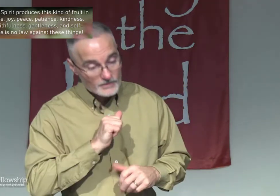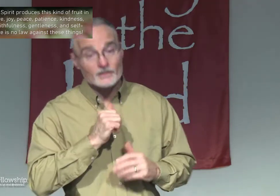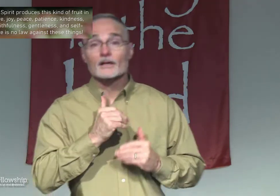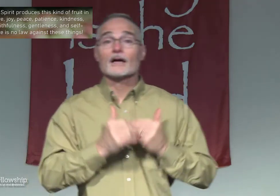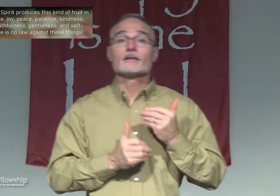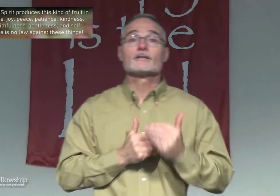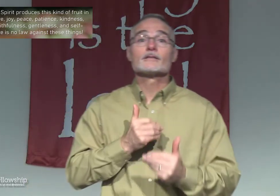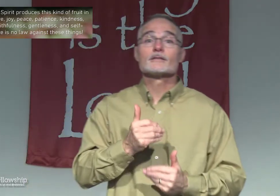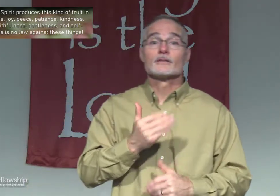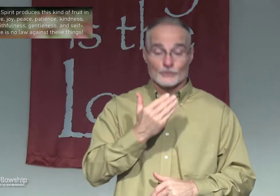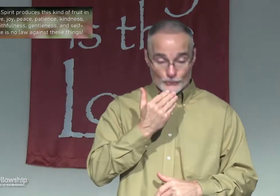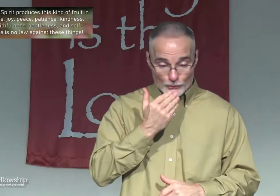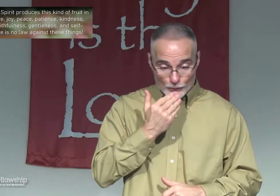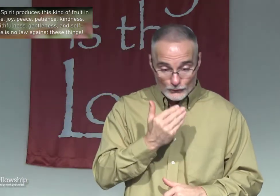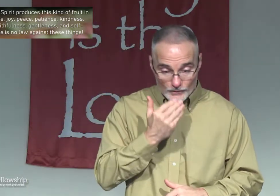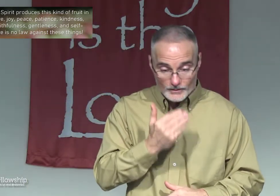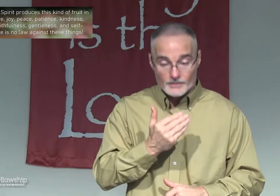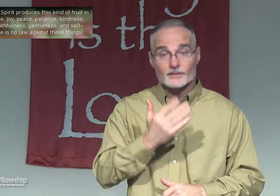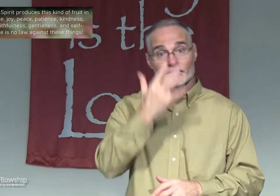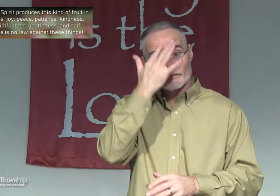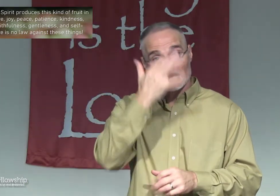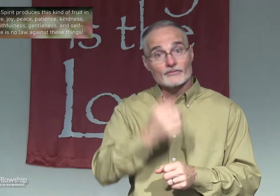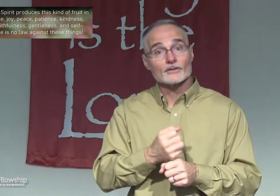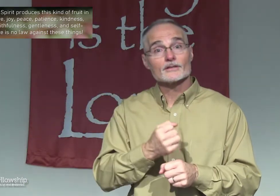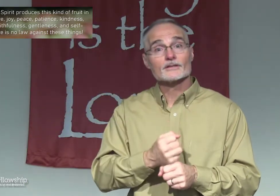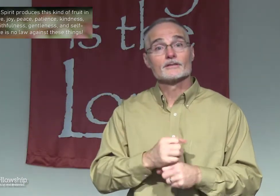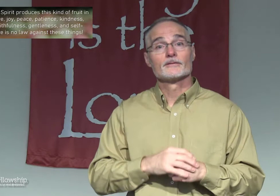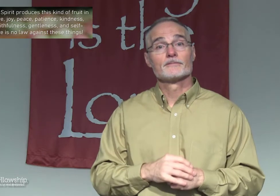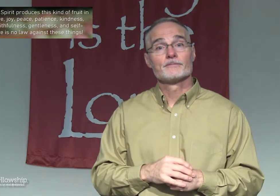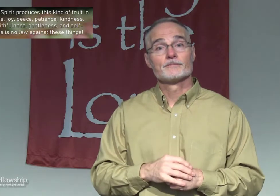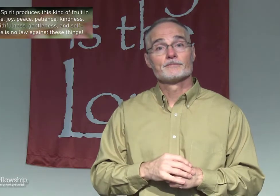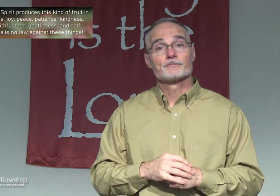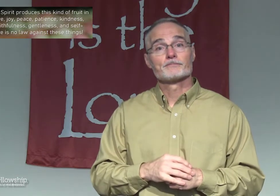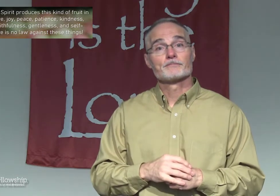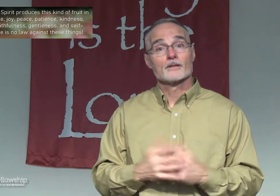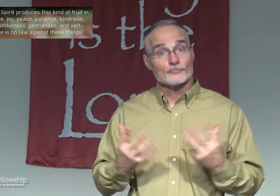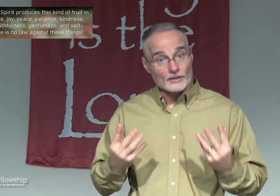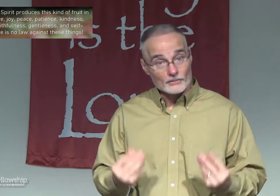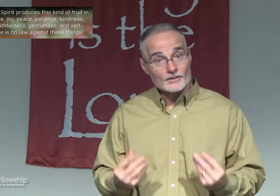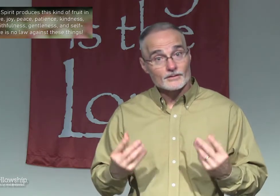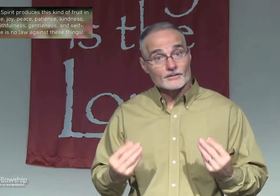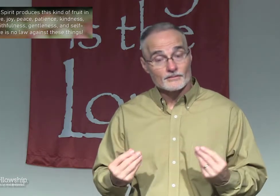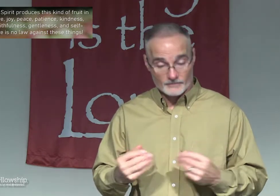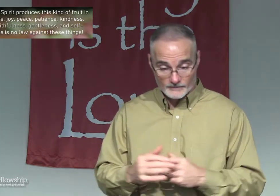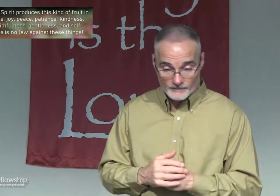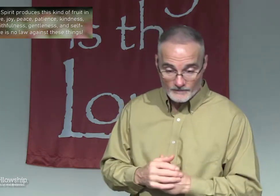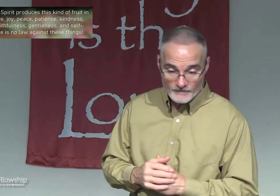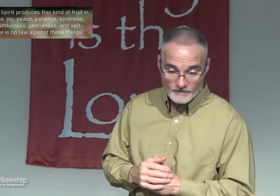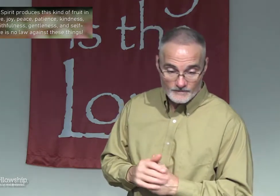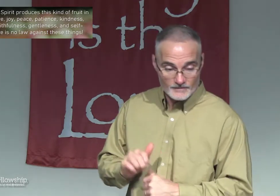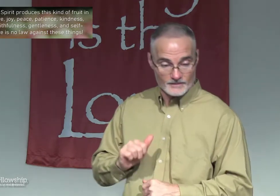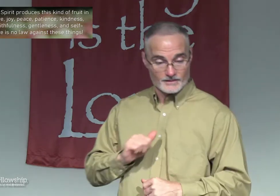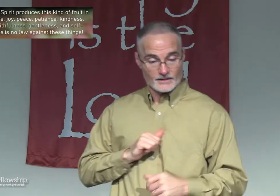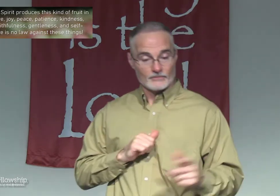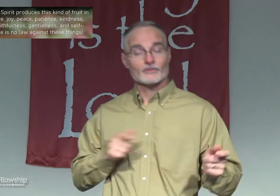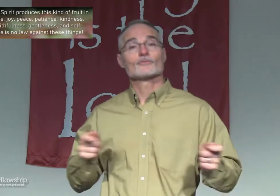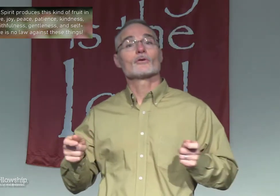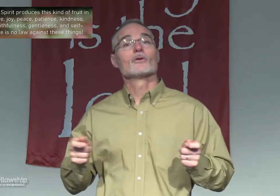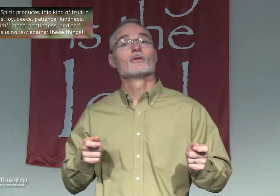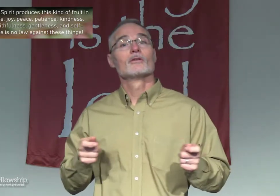patience, kindness, goodness, faithfulness, gentleness, and